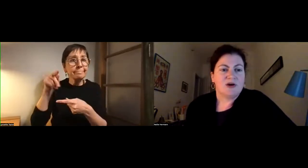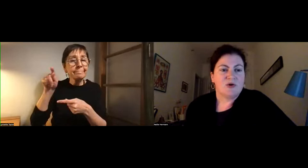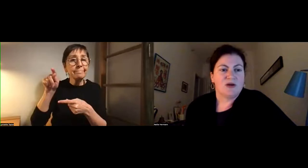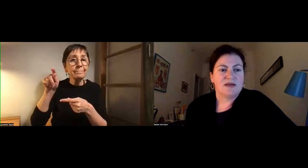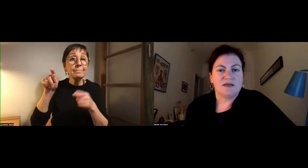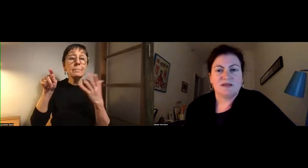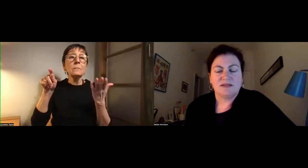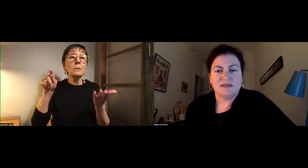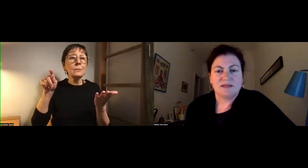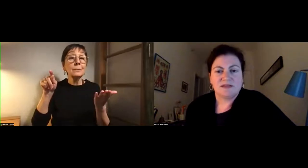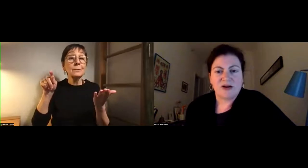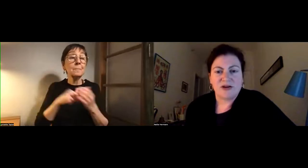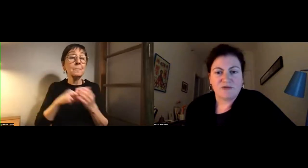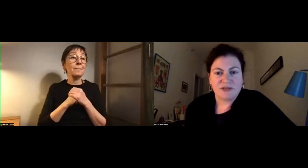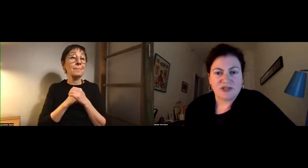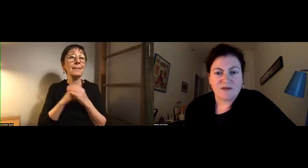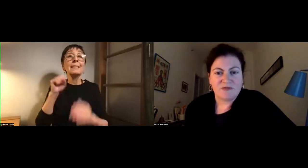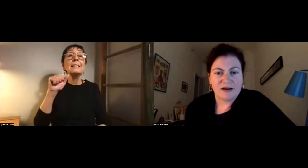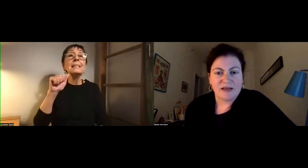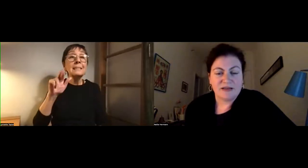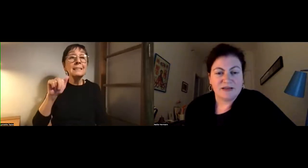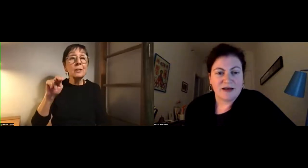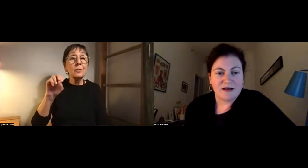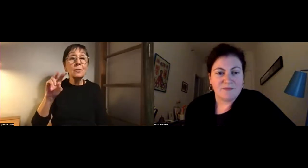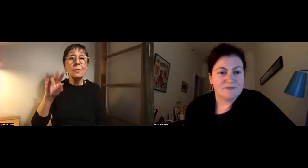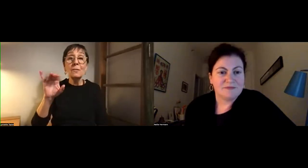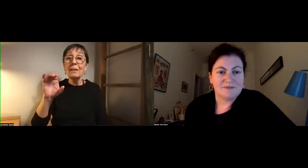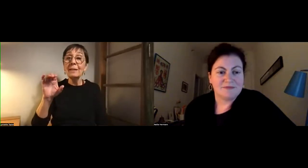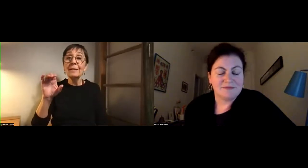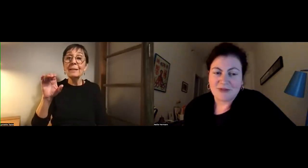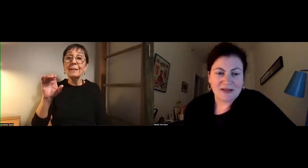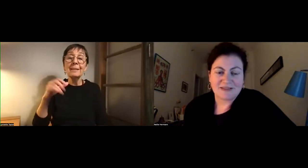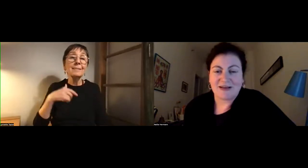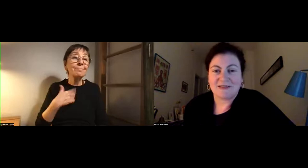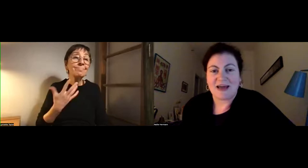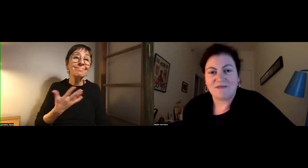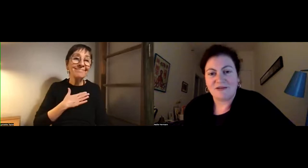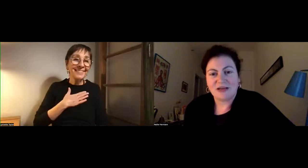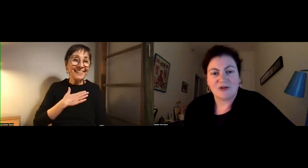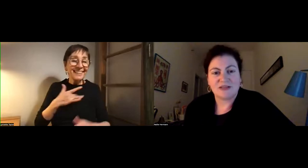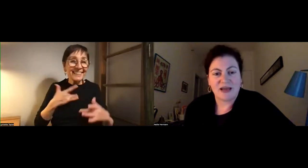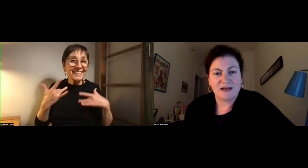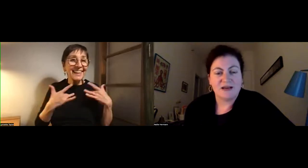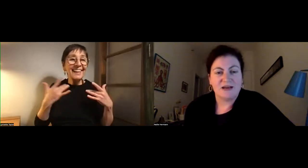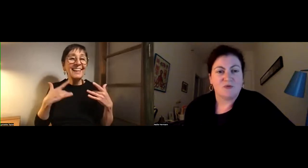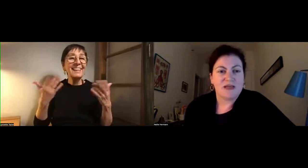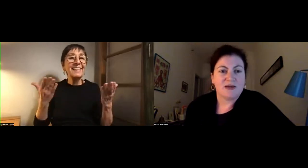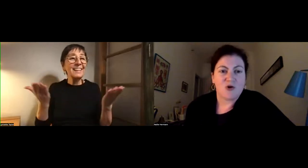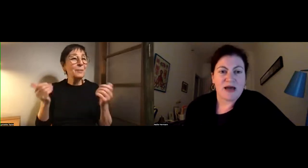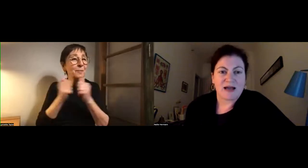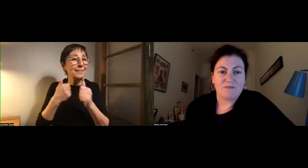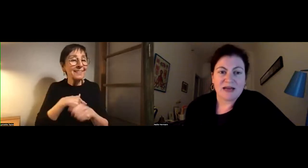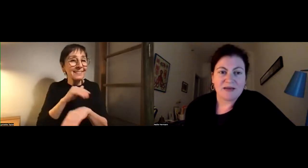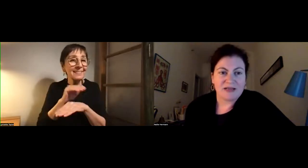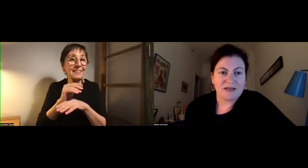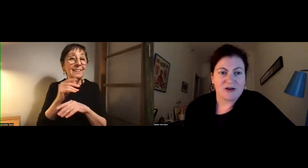So Sara Nović, I'm very, very excited to have her here tonight. We go